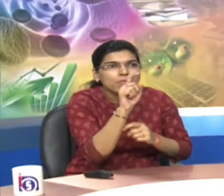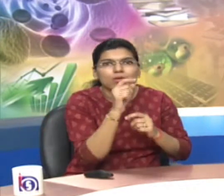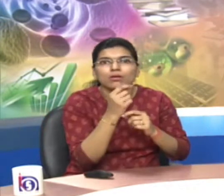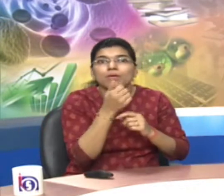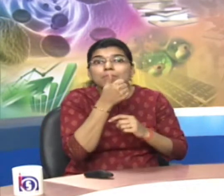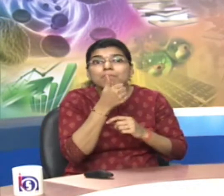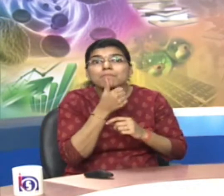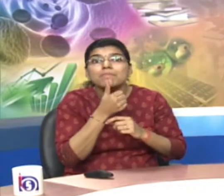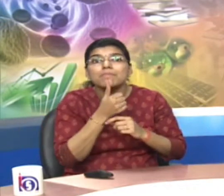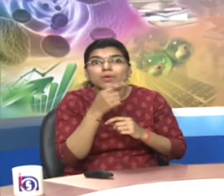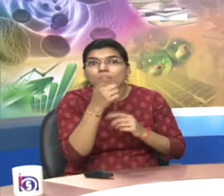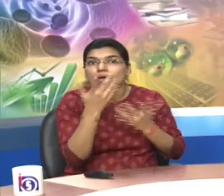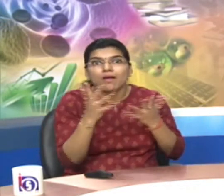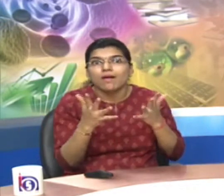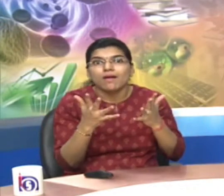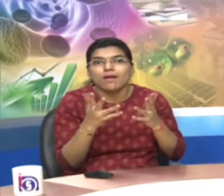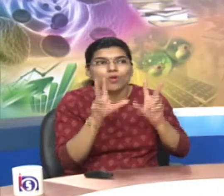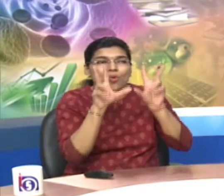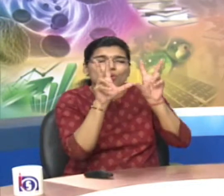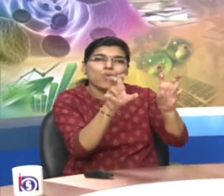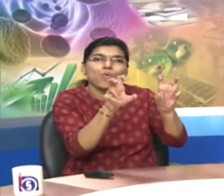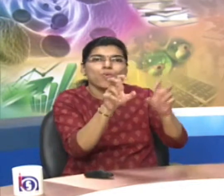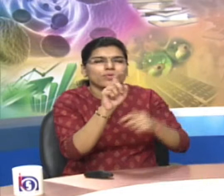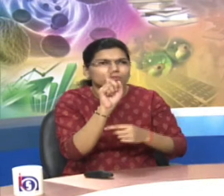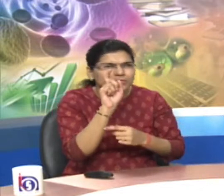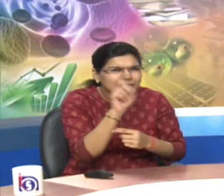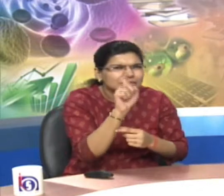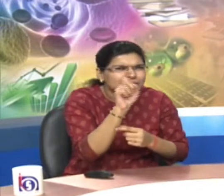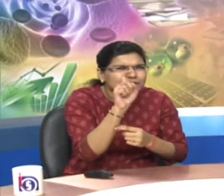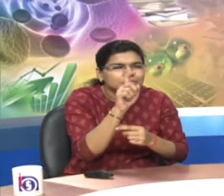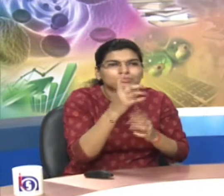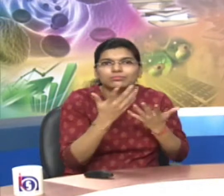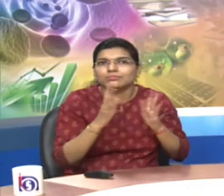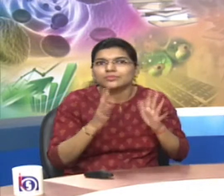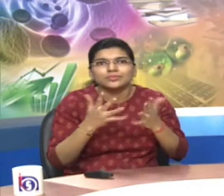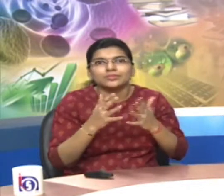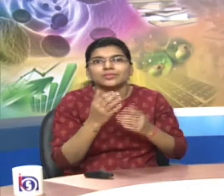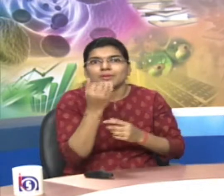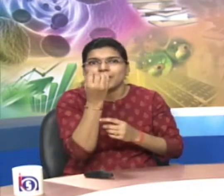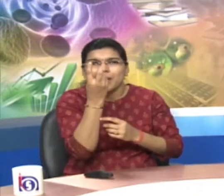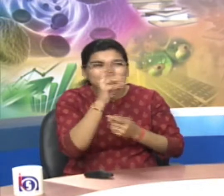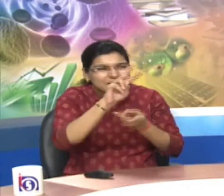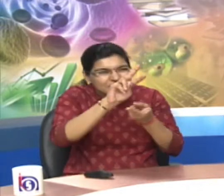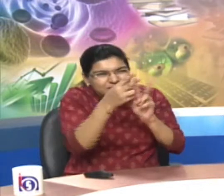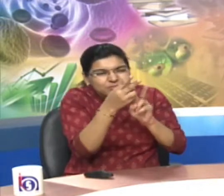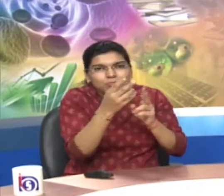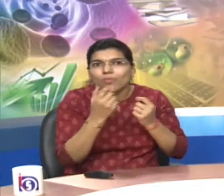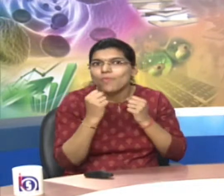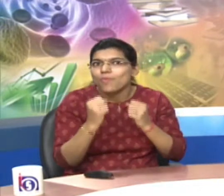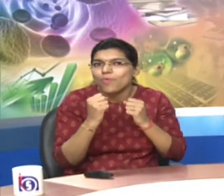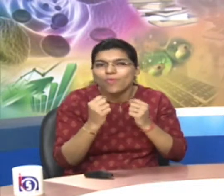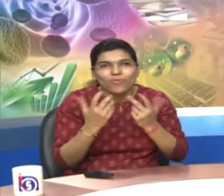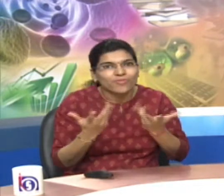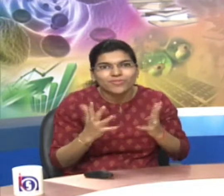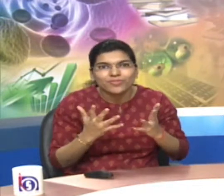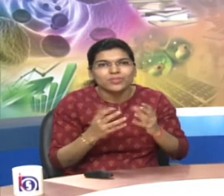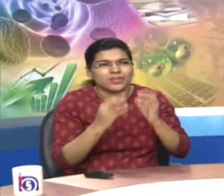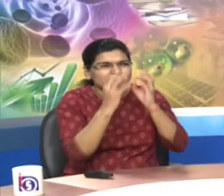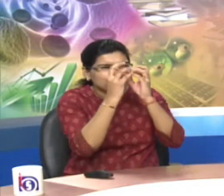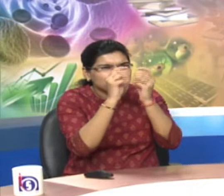worksheet, and password if he doesn't know and it is locked, then the person cannot open the